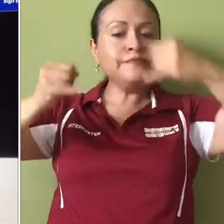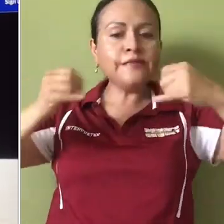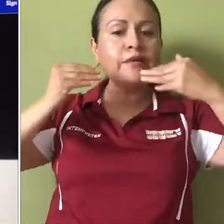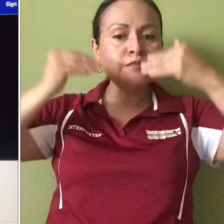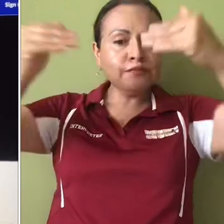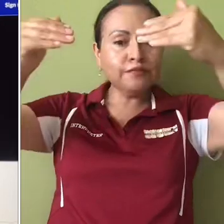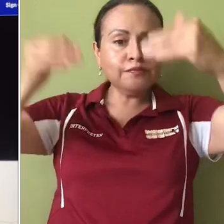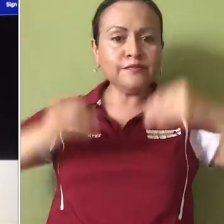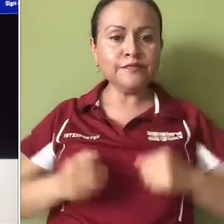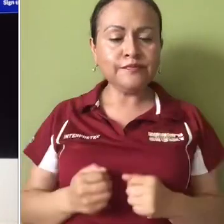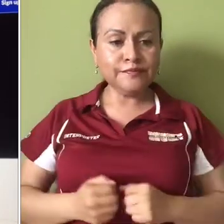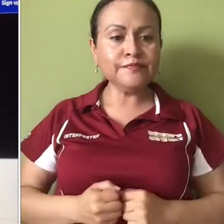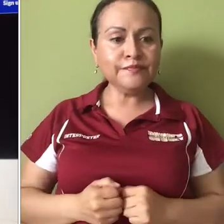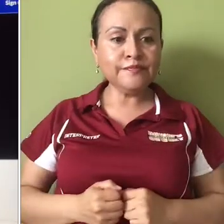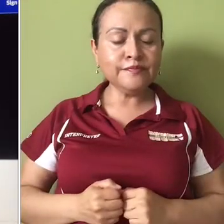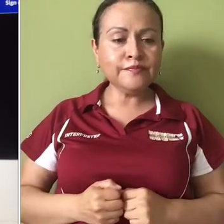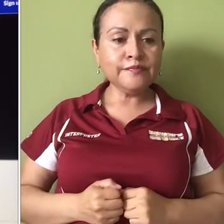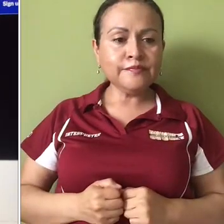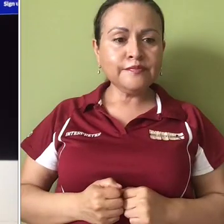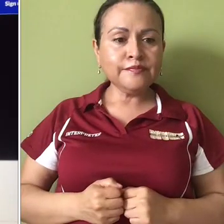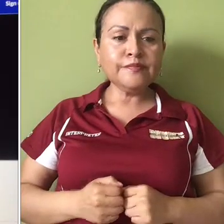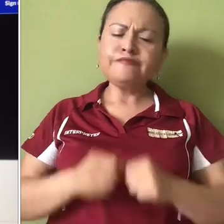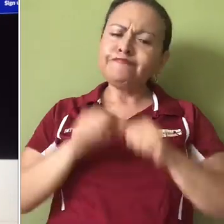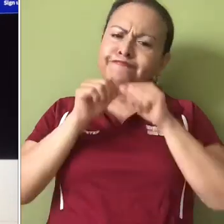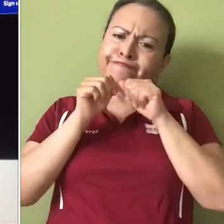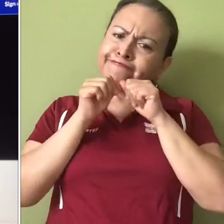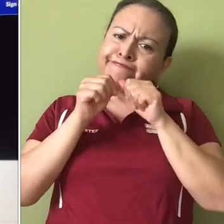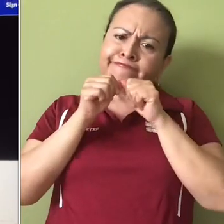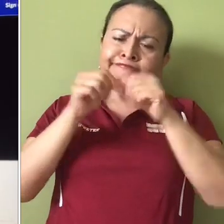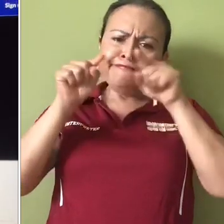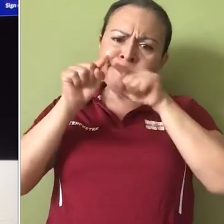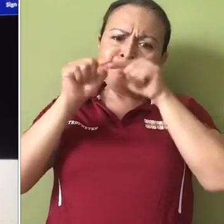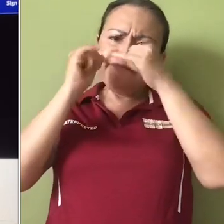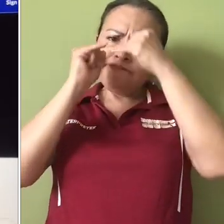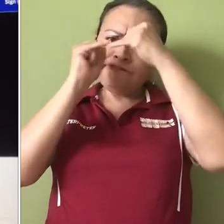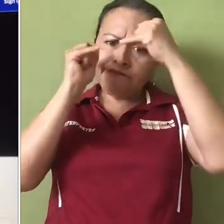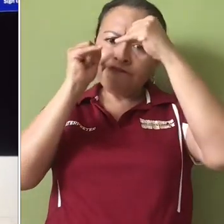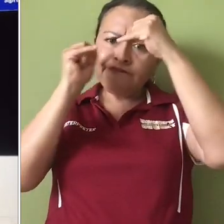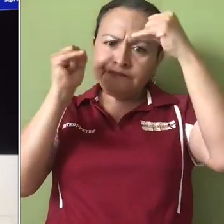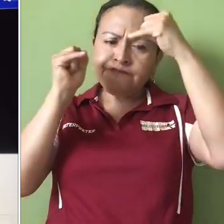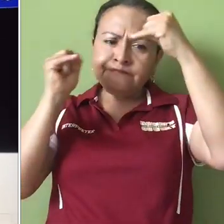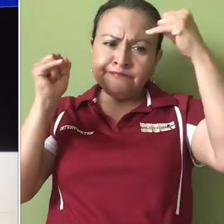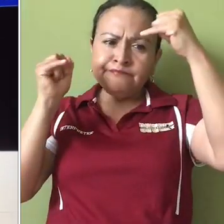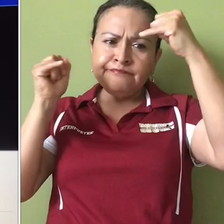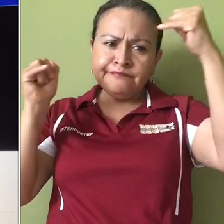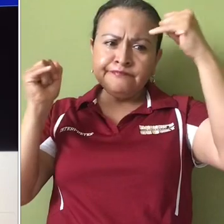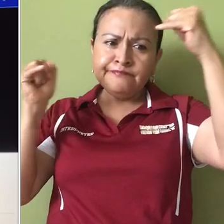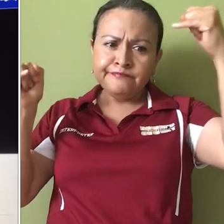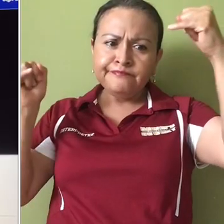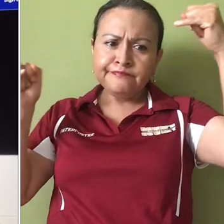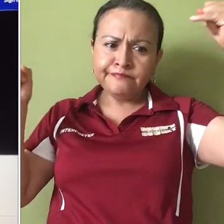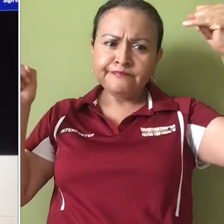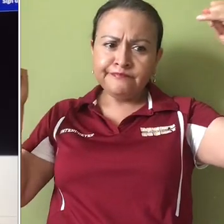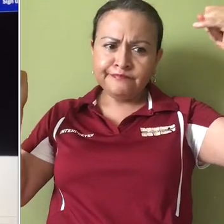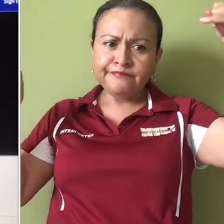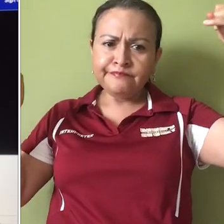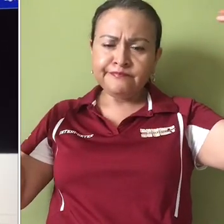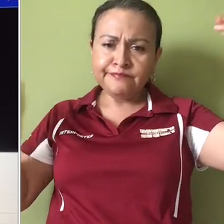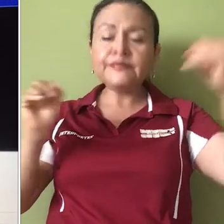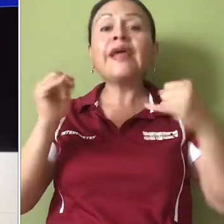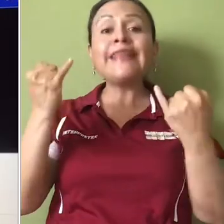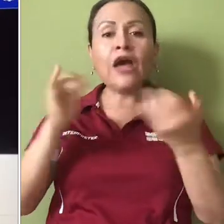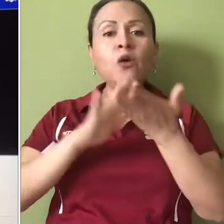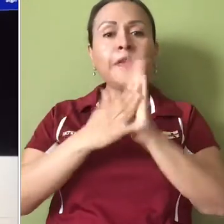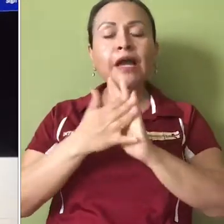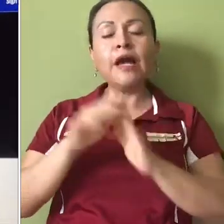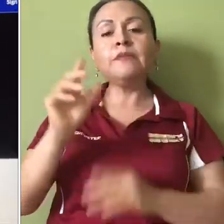So if we take this one, so we just keep going, so it becomes a line. So now it becomes a transversal of the two parallel lines, just like the